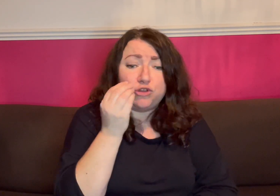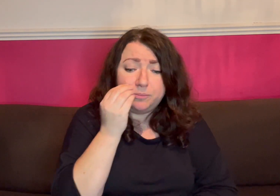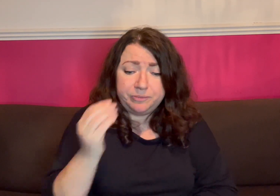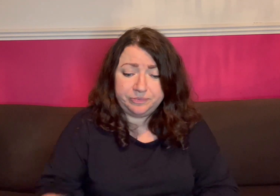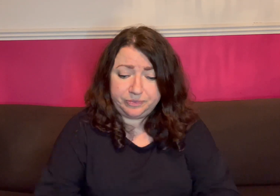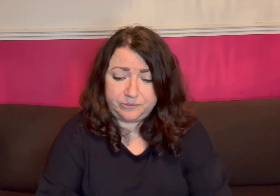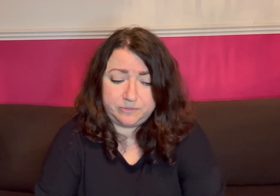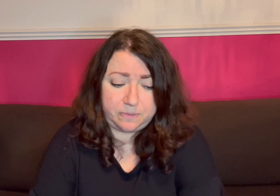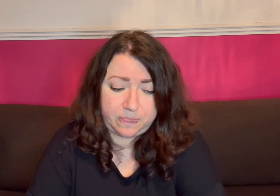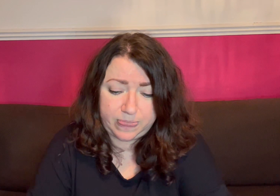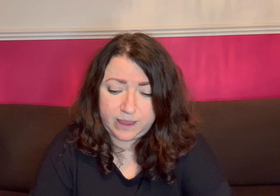blossom.